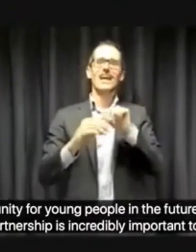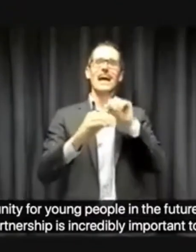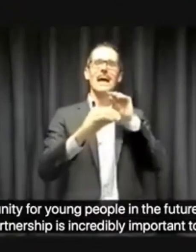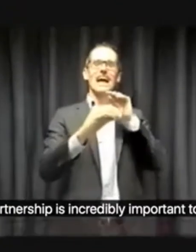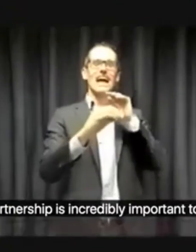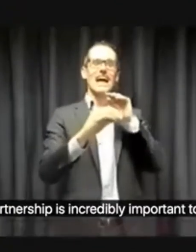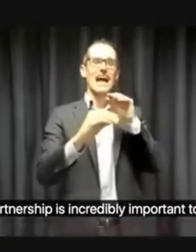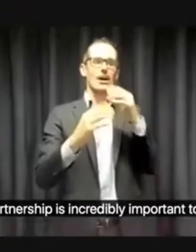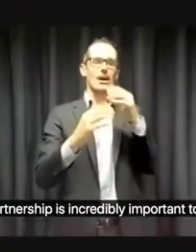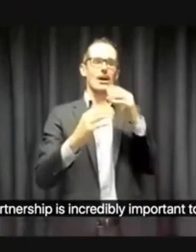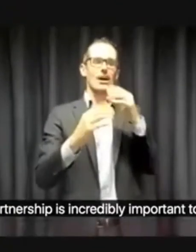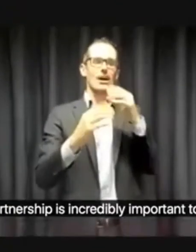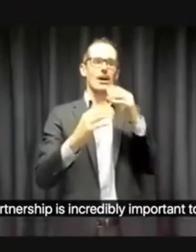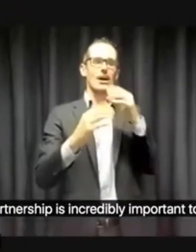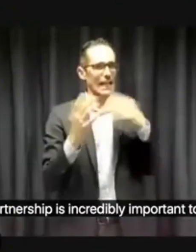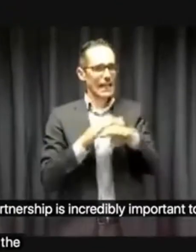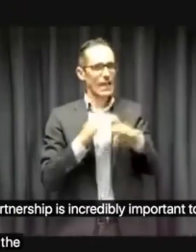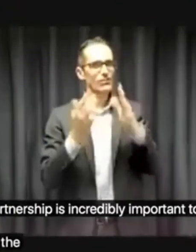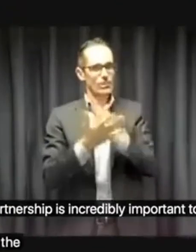that to the reflection